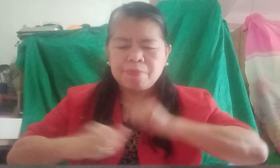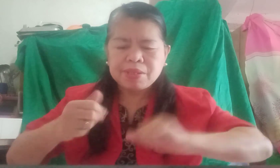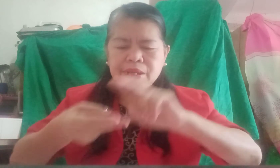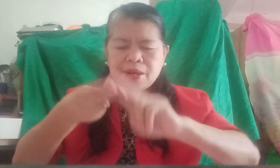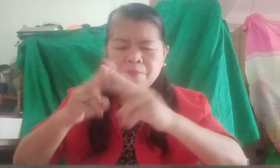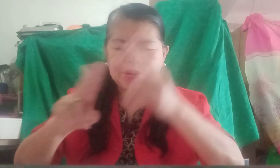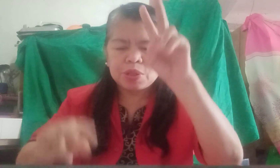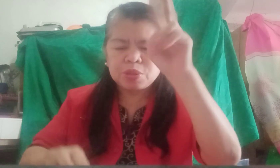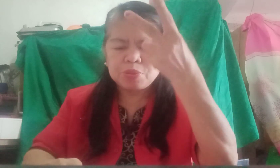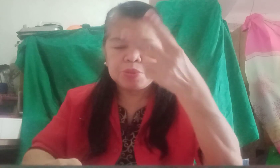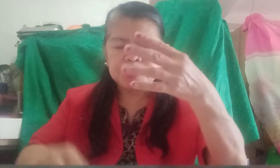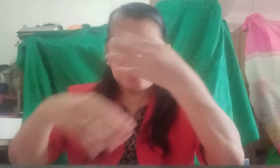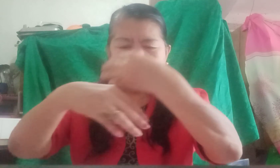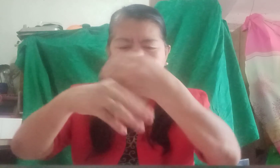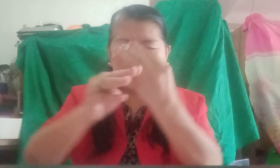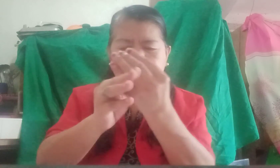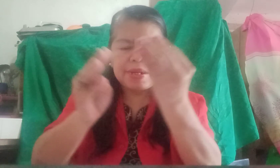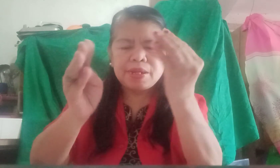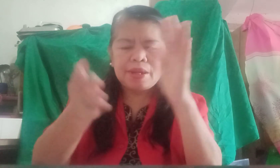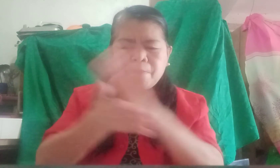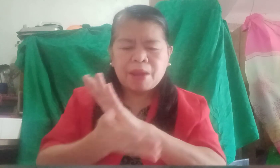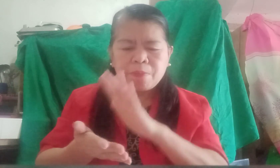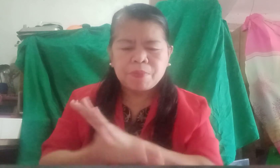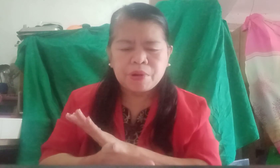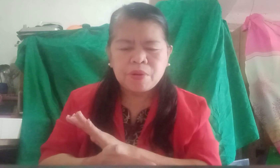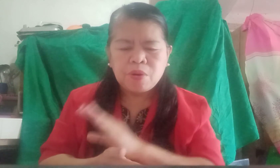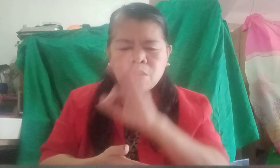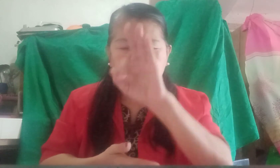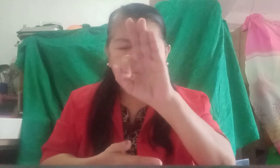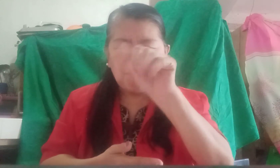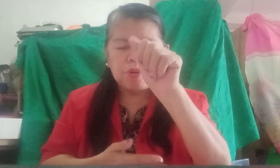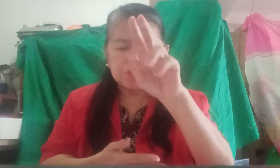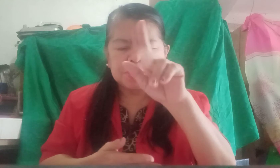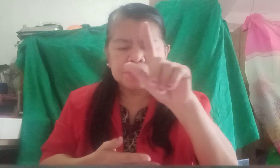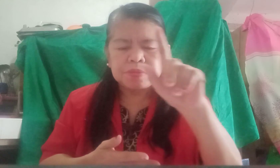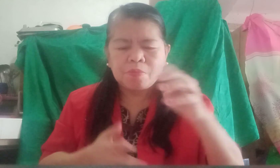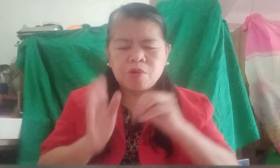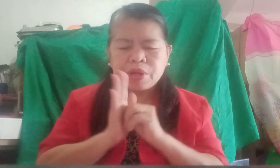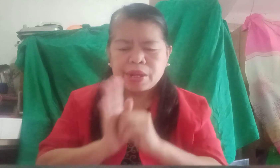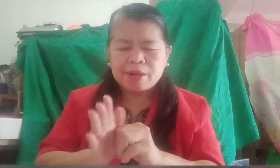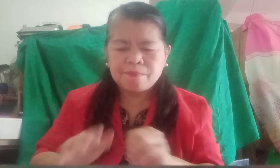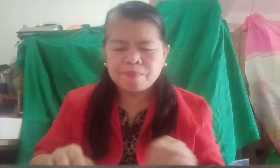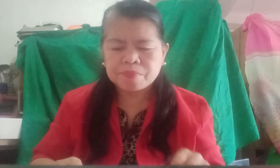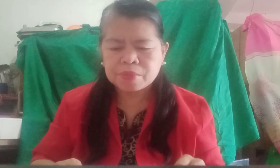Activity number 2, making paper fault model.